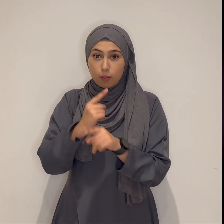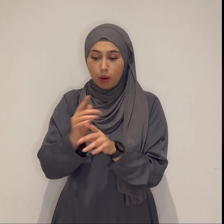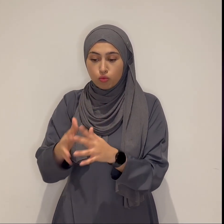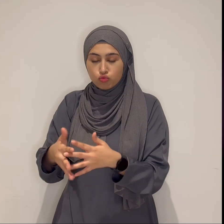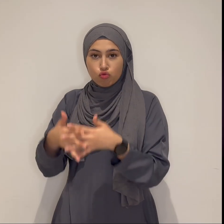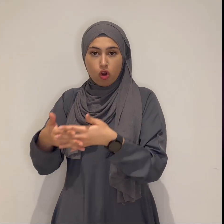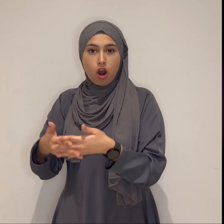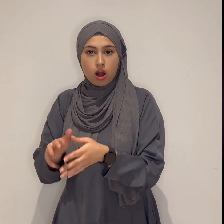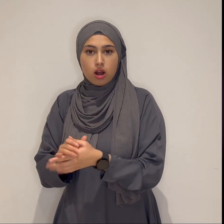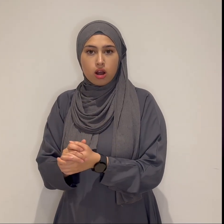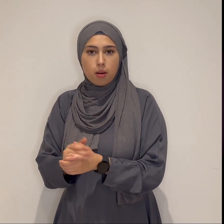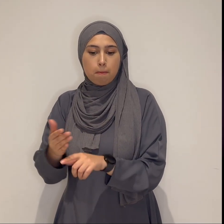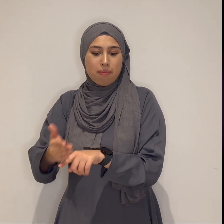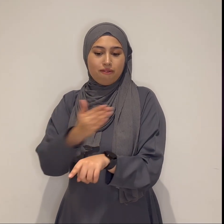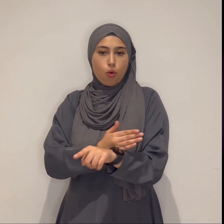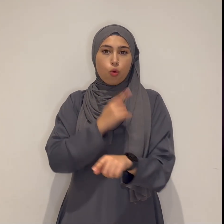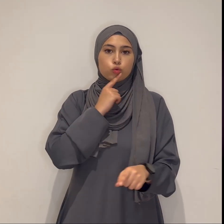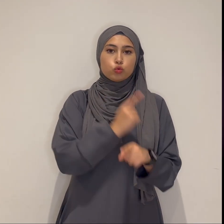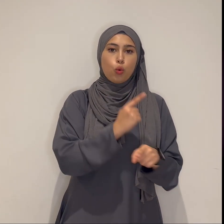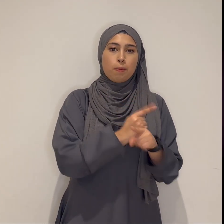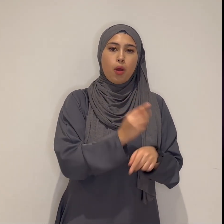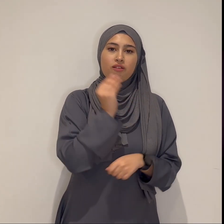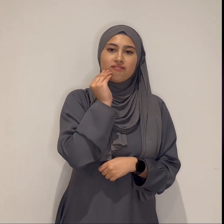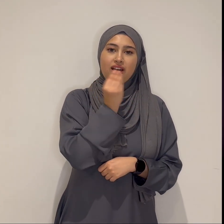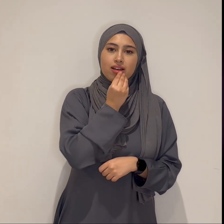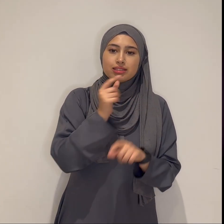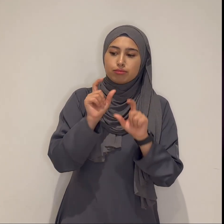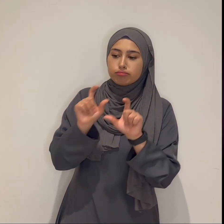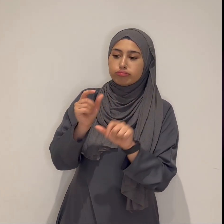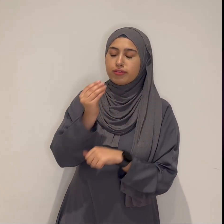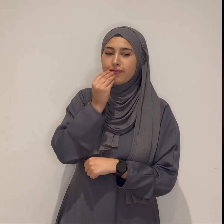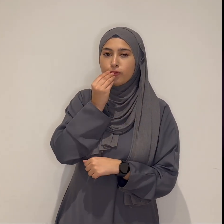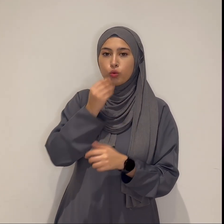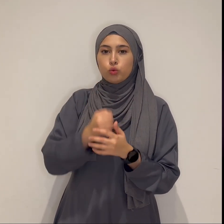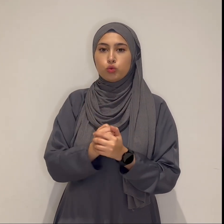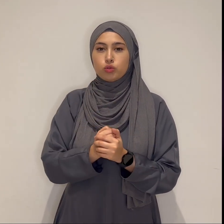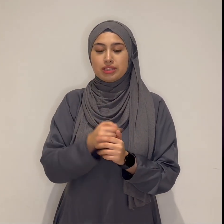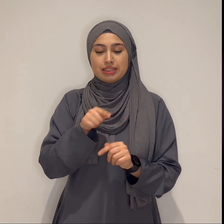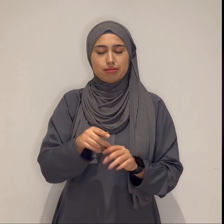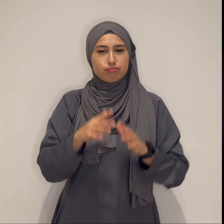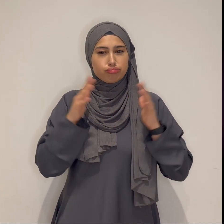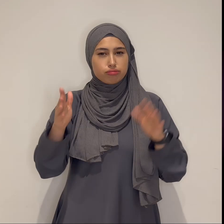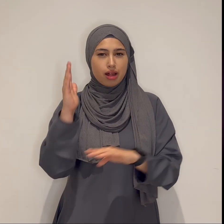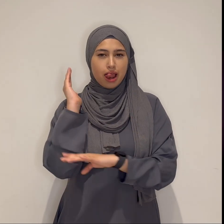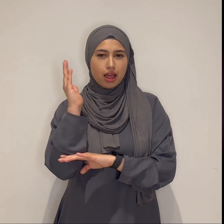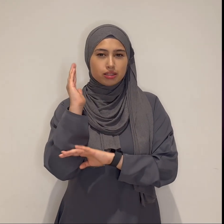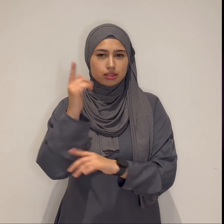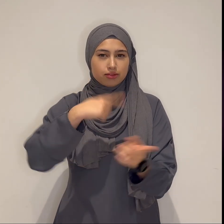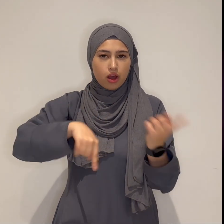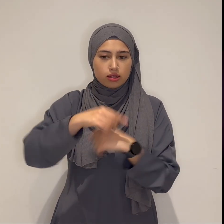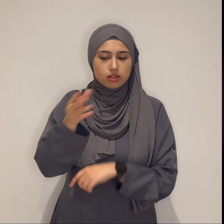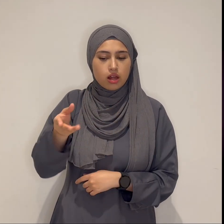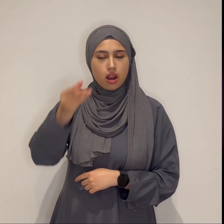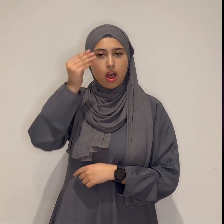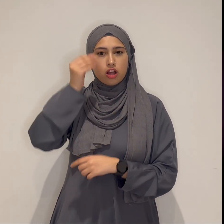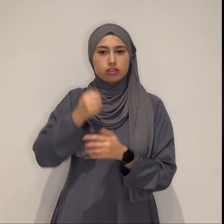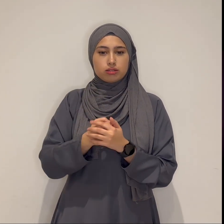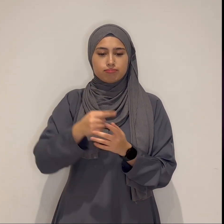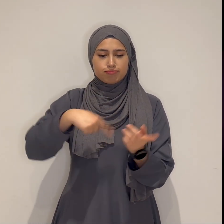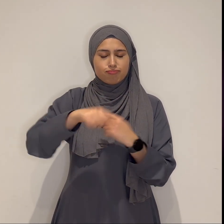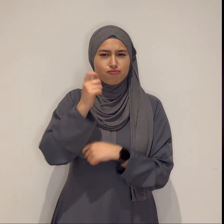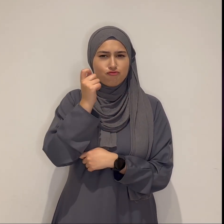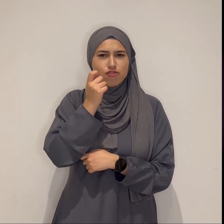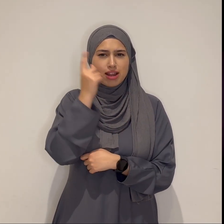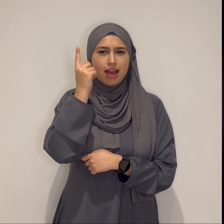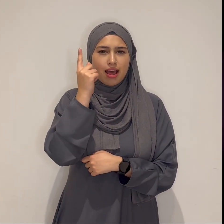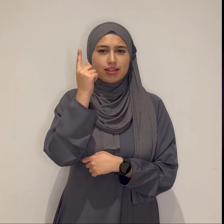Allah before He makes an association with the month of Ramadan with fasting. This has a great lesson for us, a great